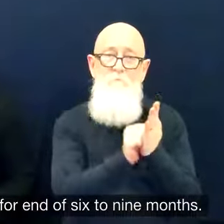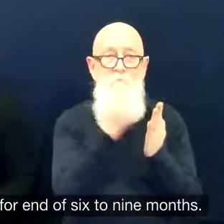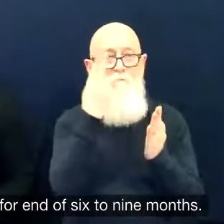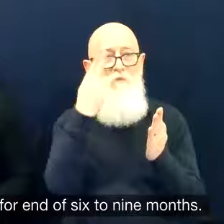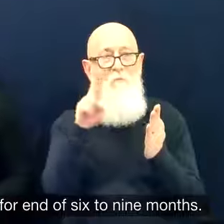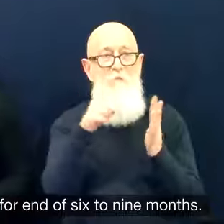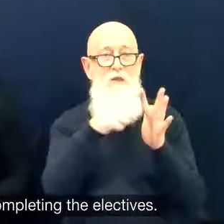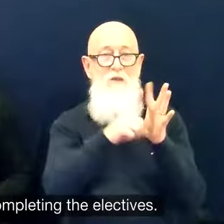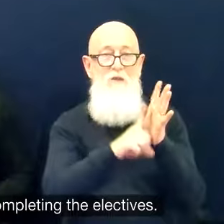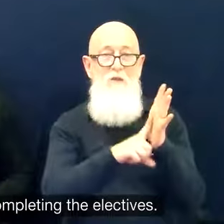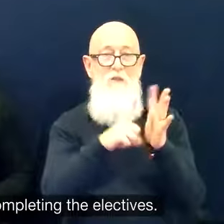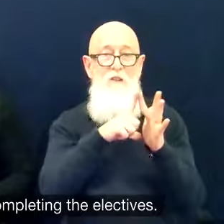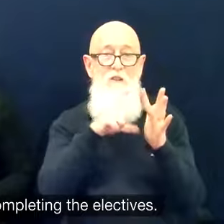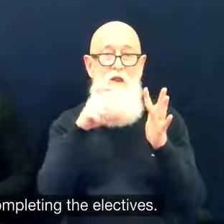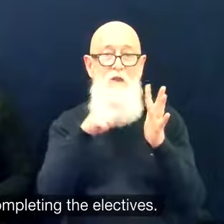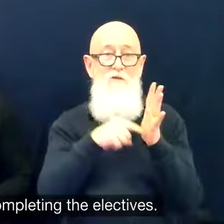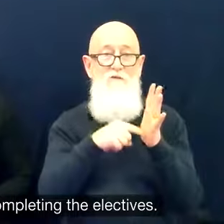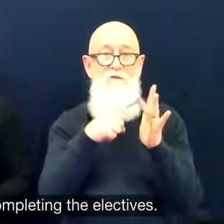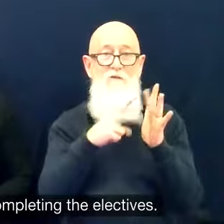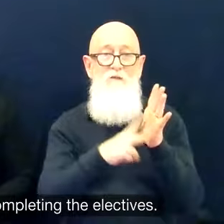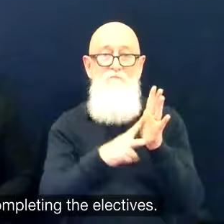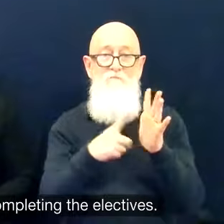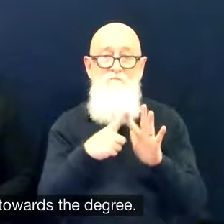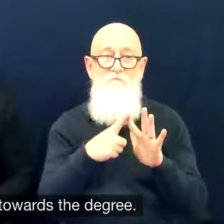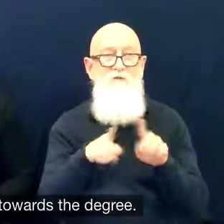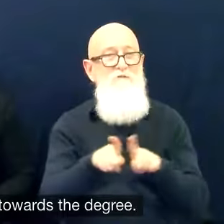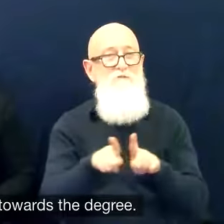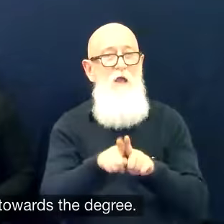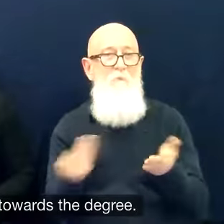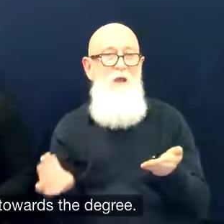that may count towards the degree, like doing extra training.